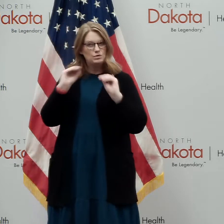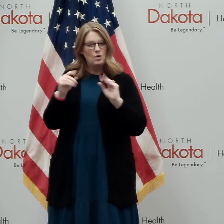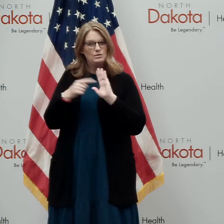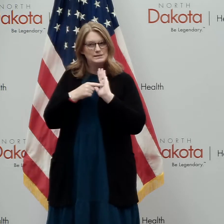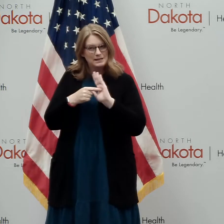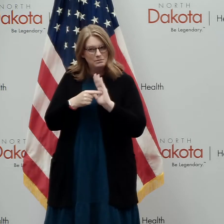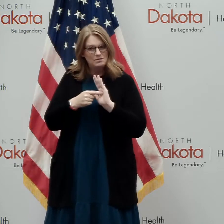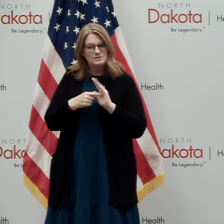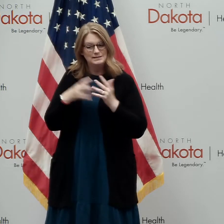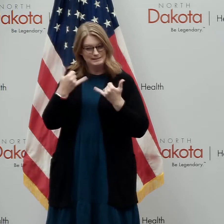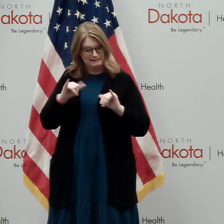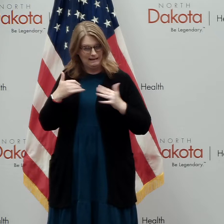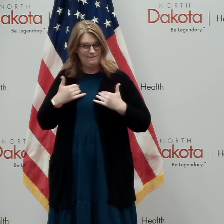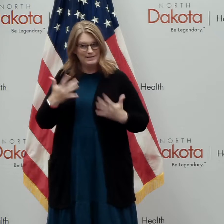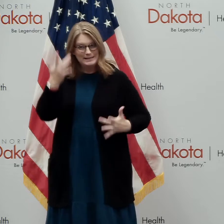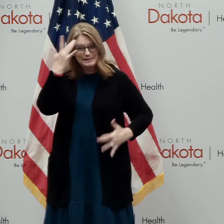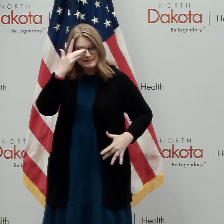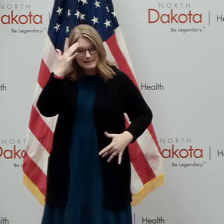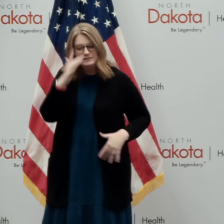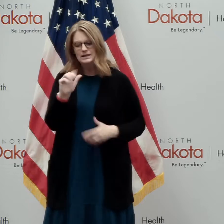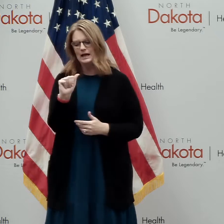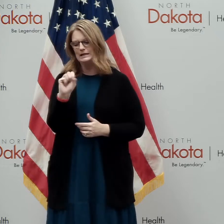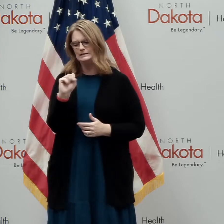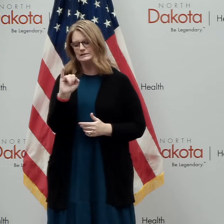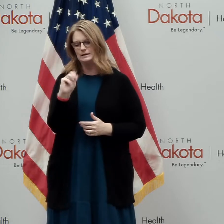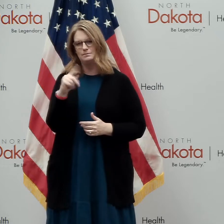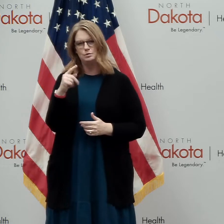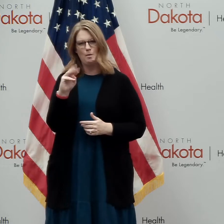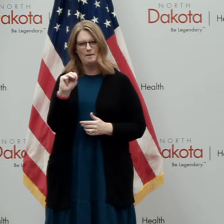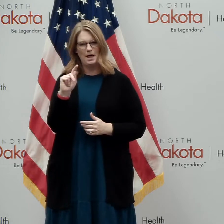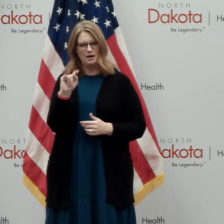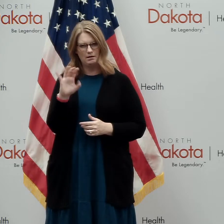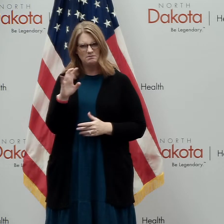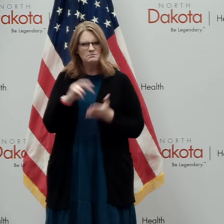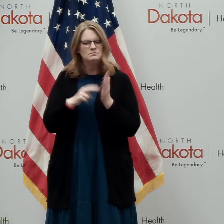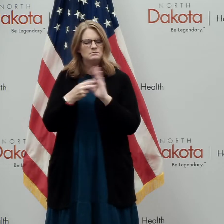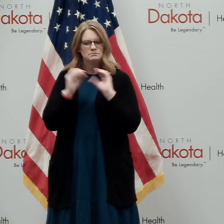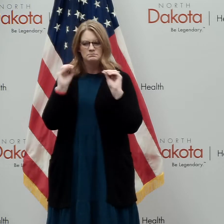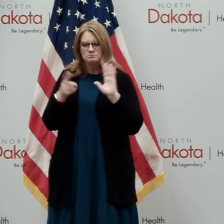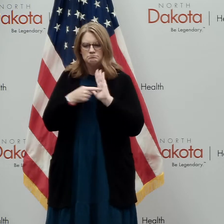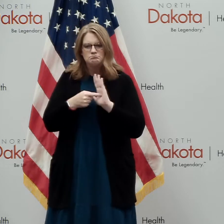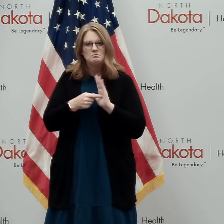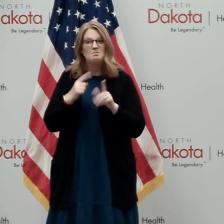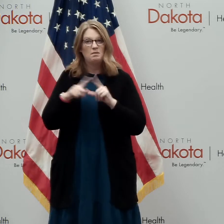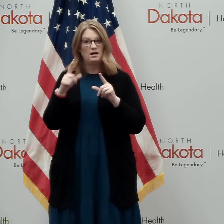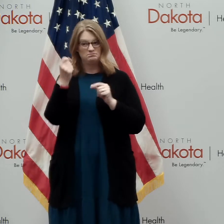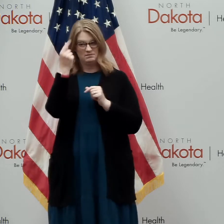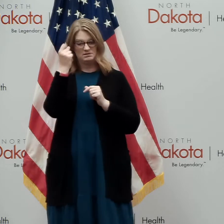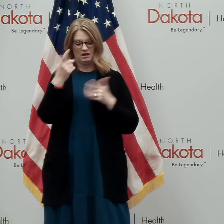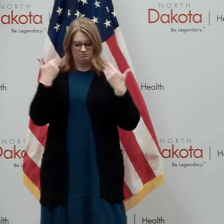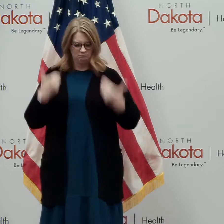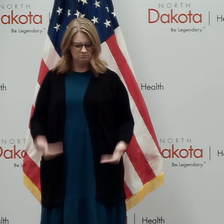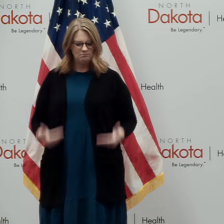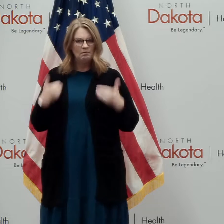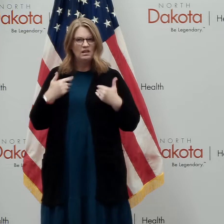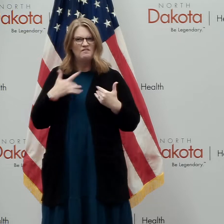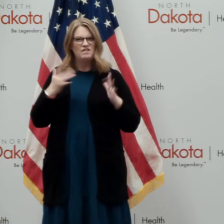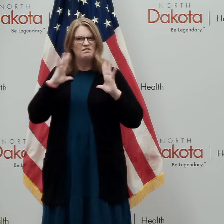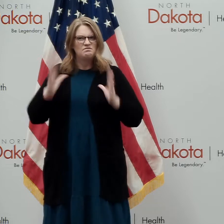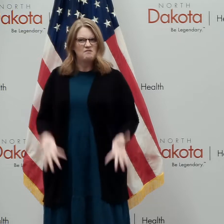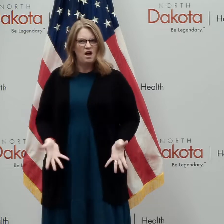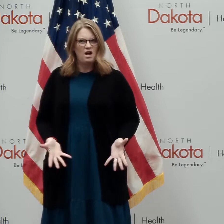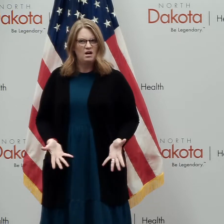still have the disease. People who do not have symptoms can still be contagious in the sense that they can transmit this